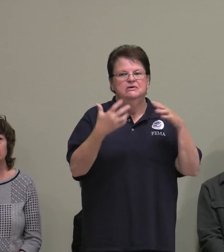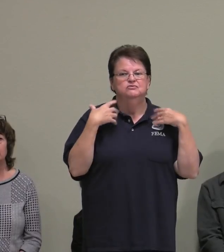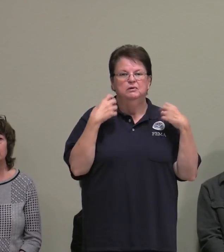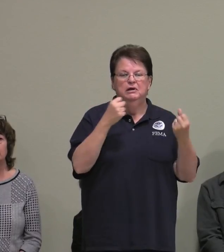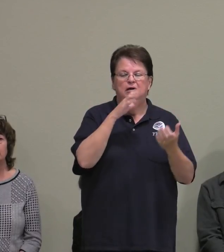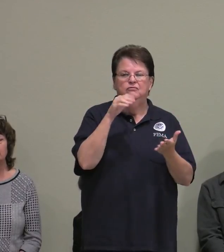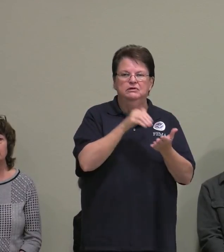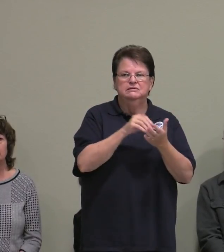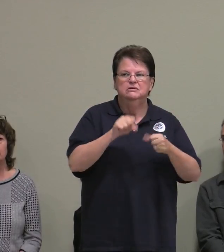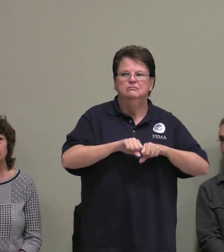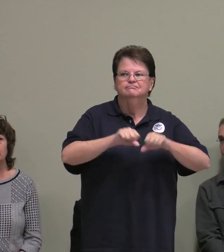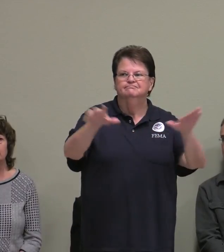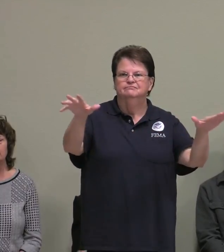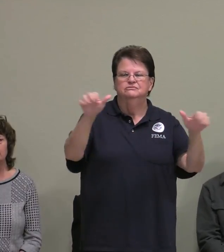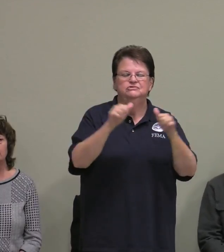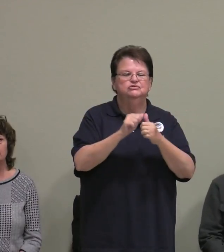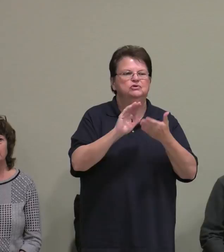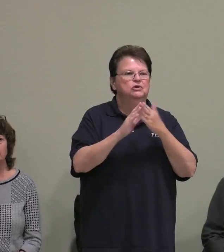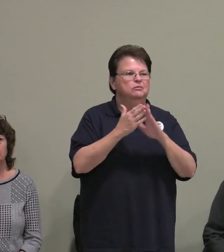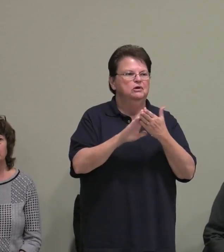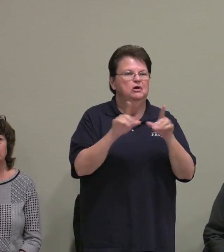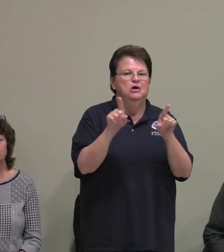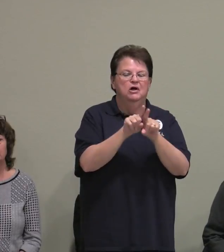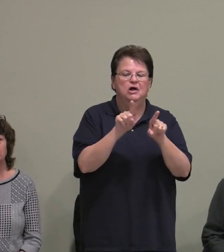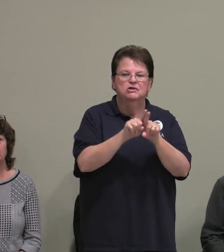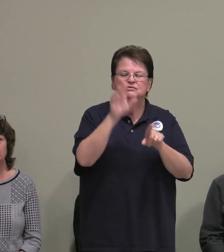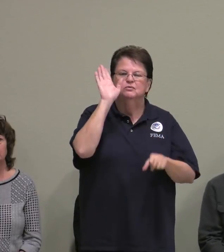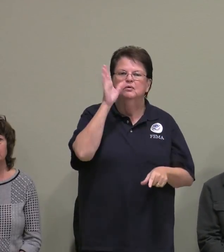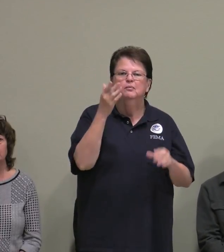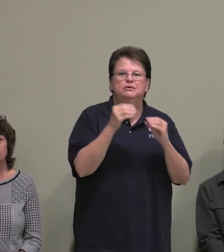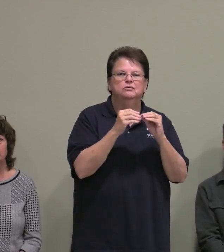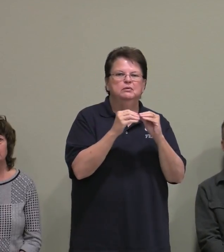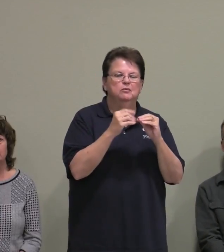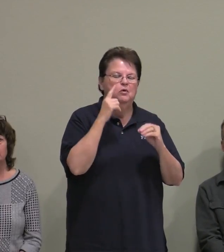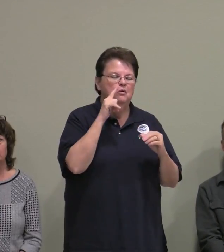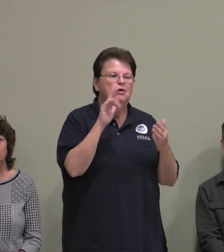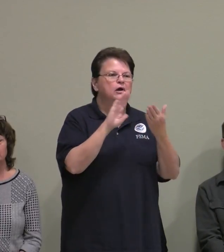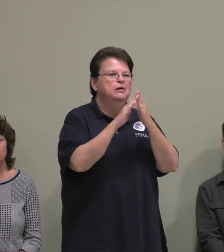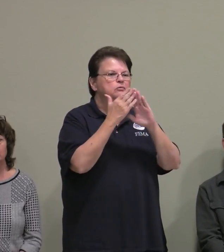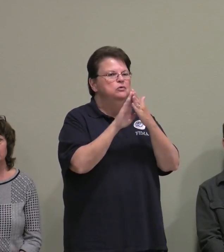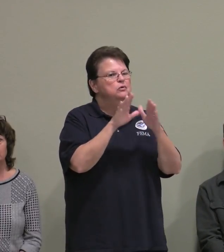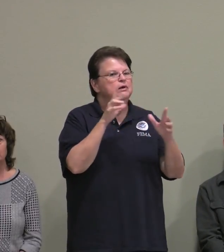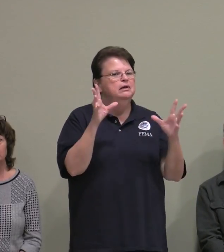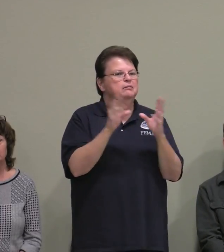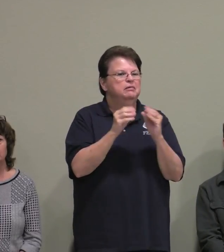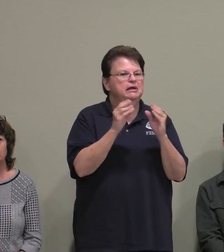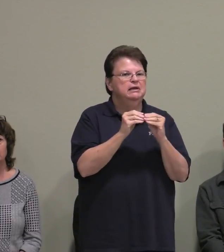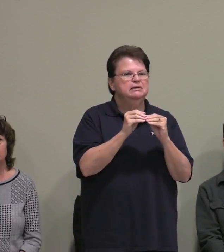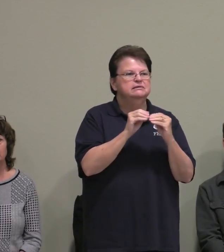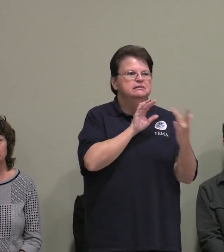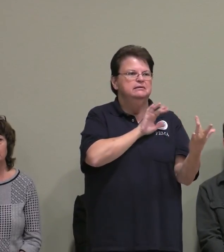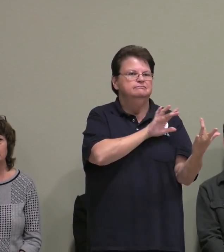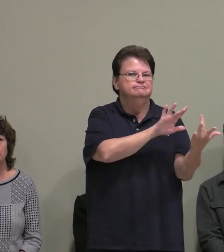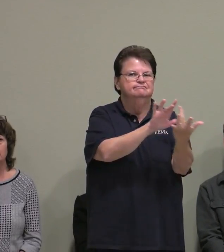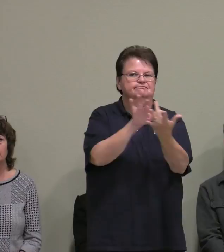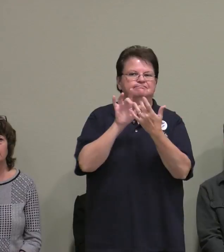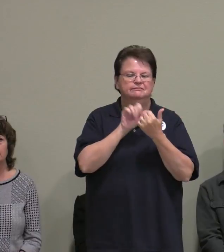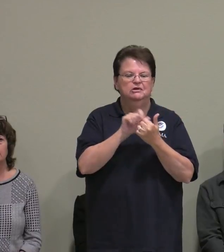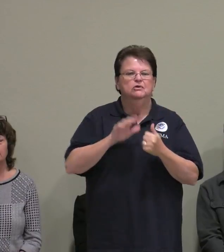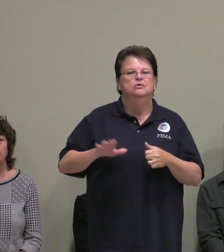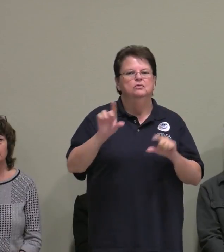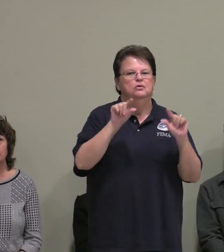into your community. We will also be doing more community meetings and reaching out to your groups to talk